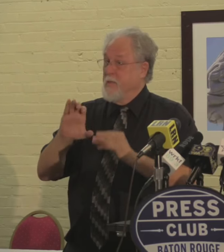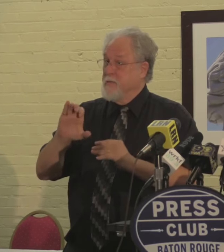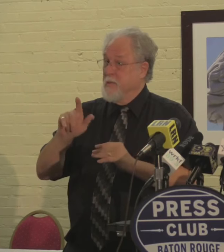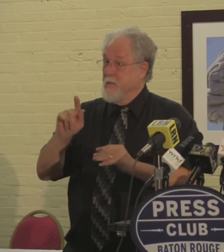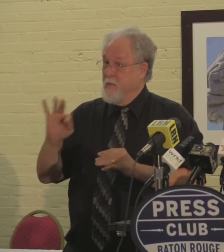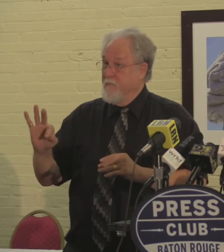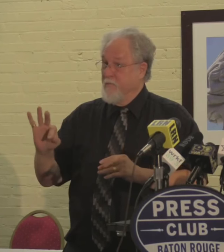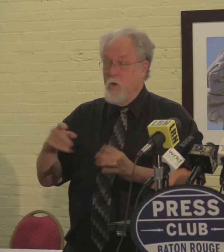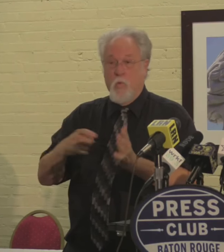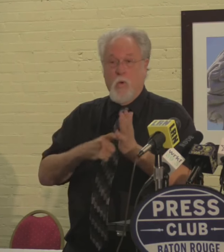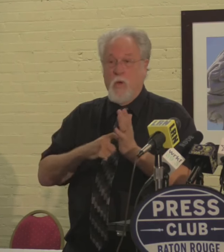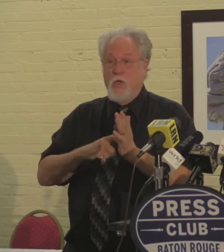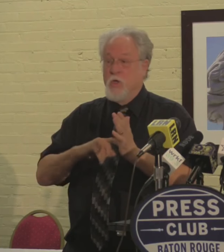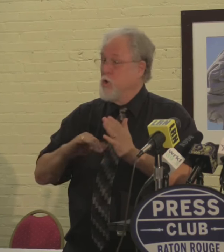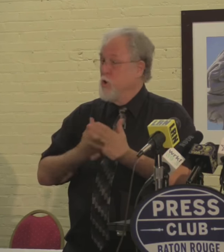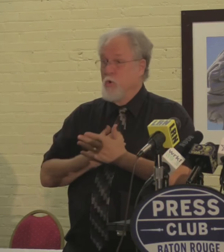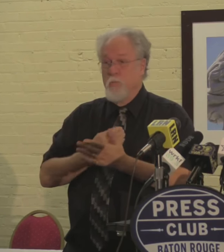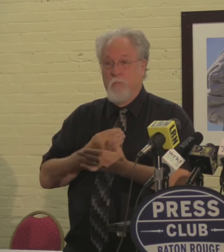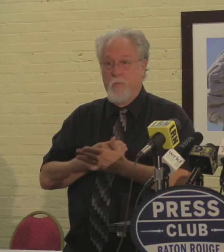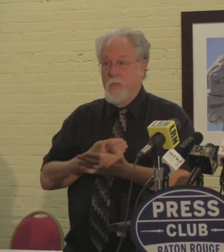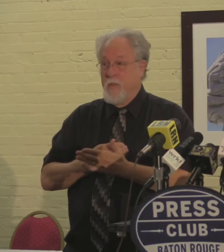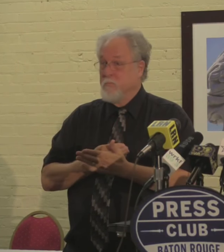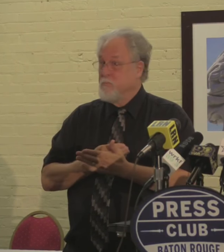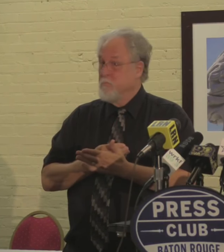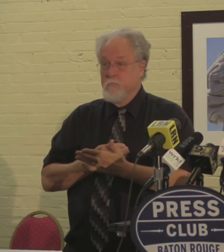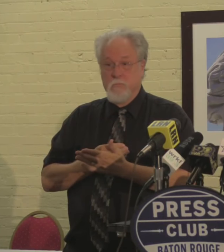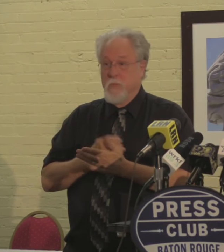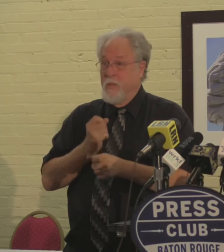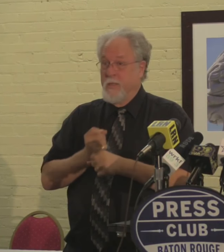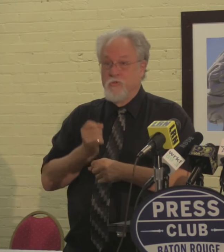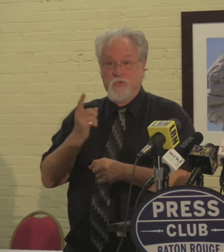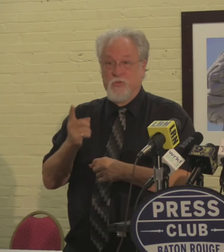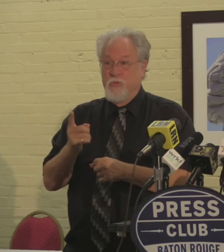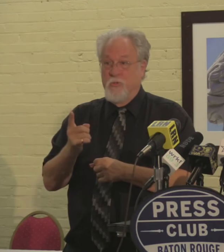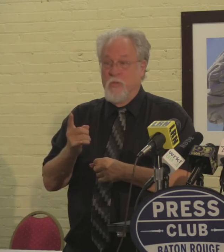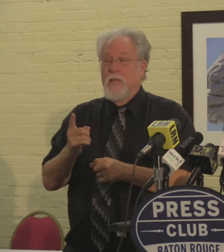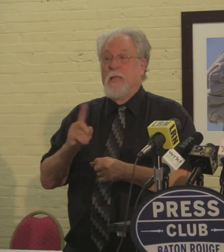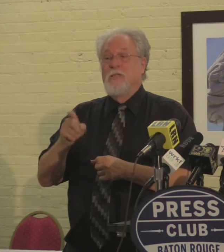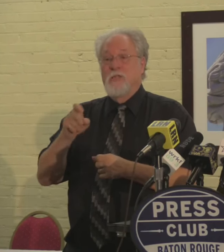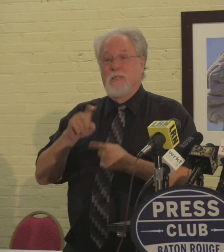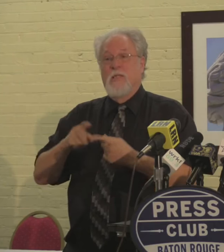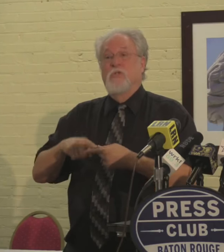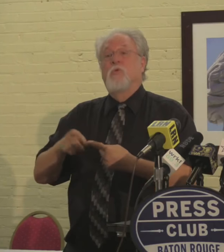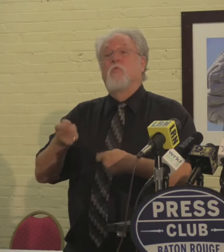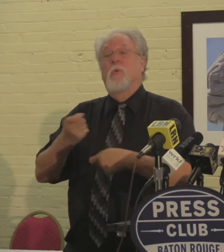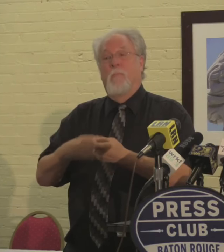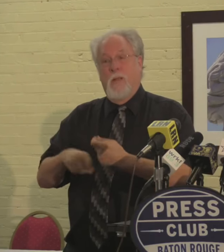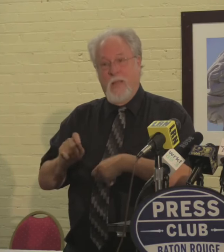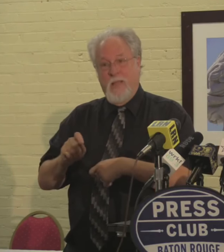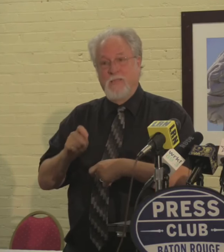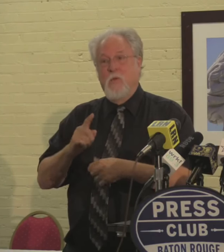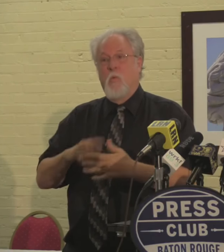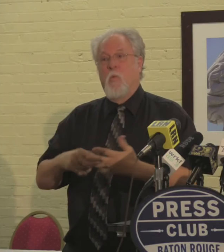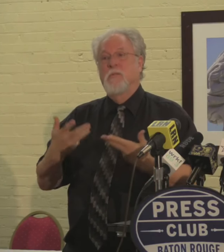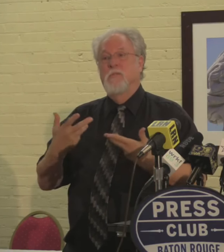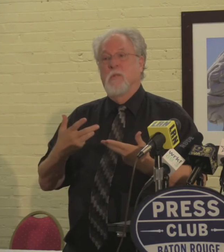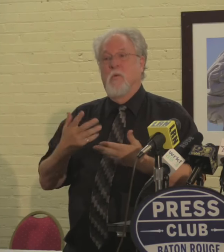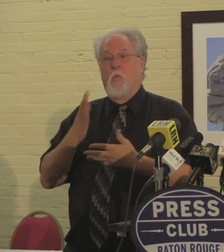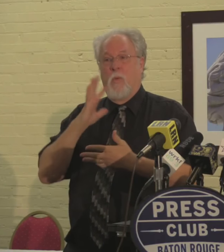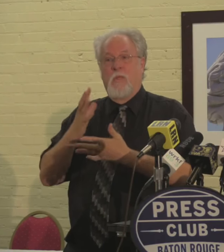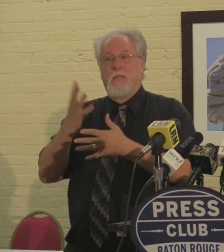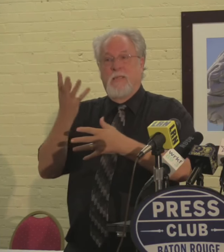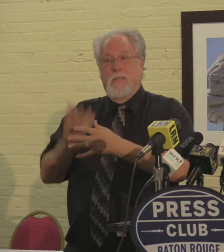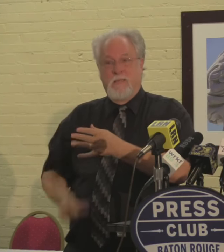doesn't require any new revenue next year. We just need to replace what is falling off the